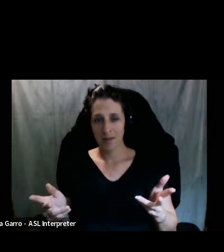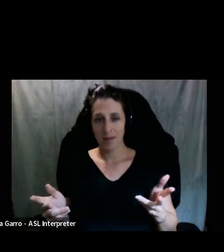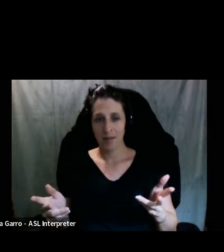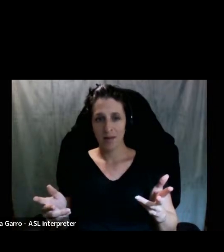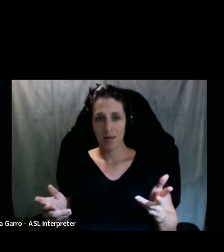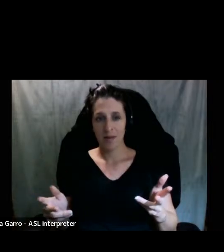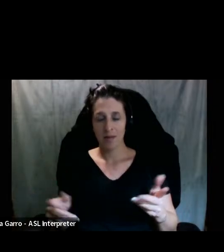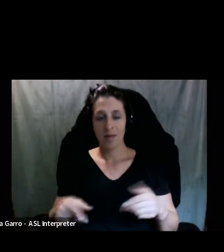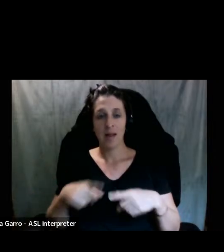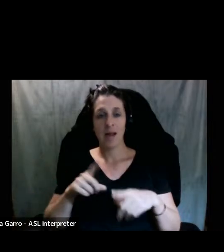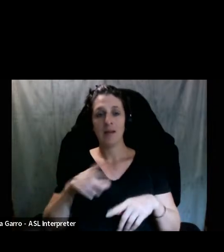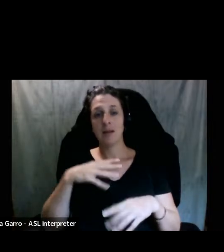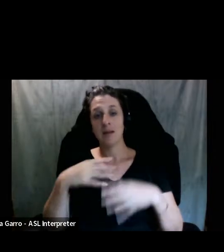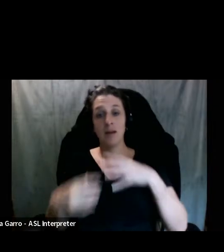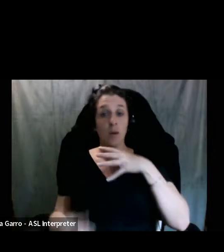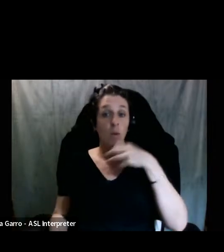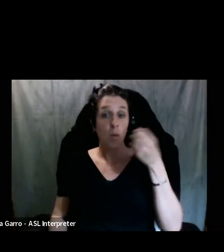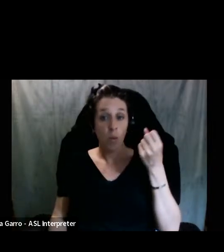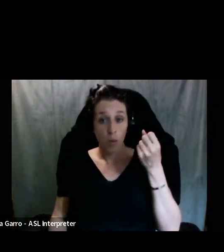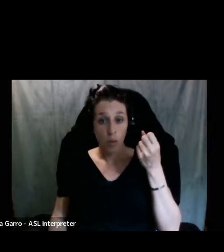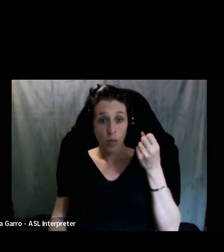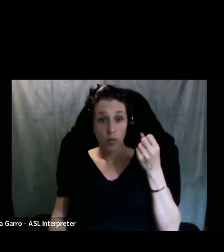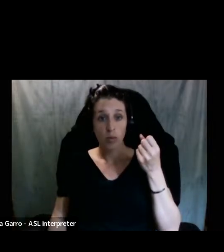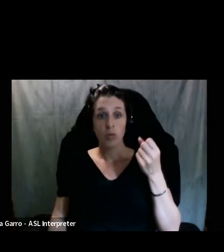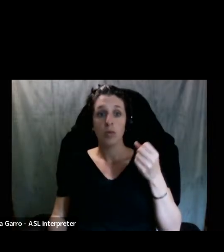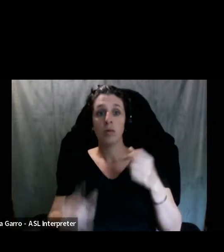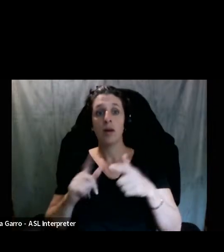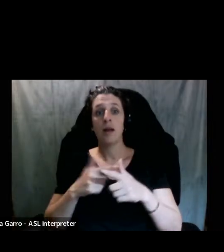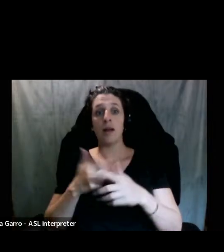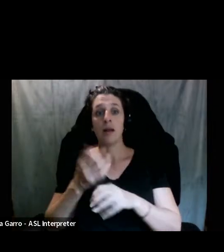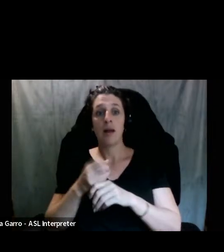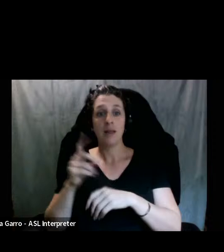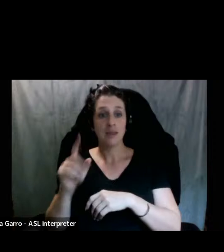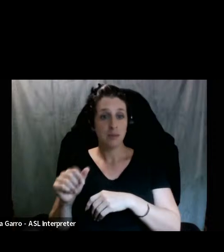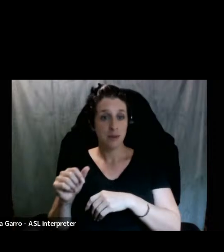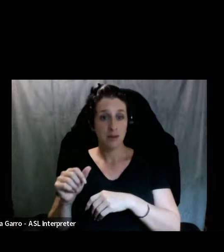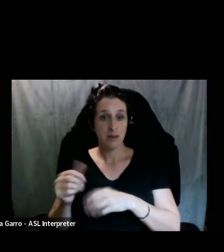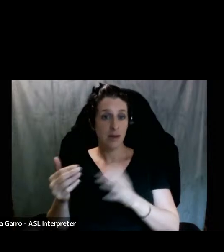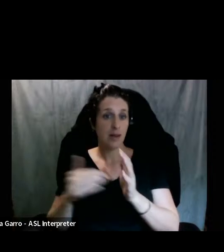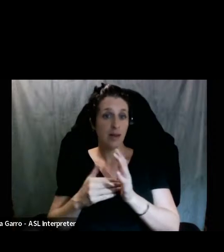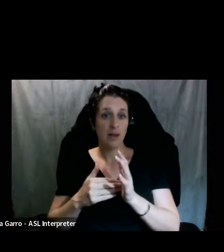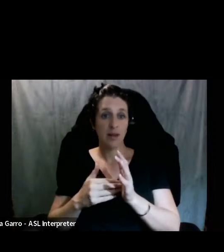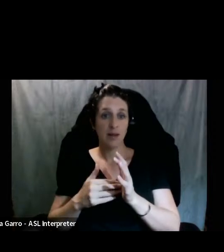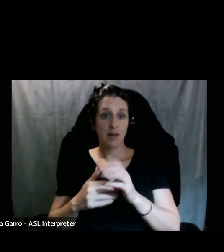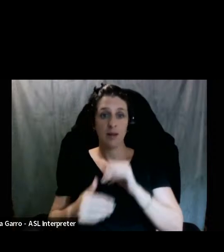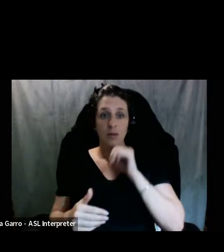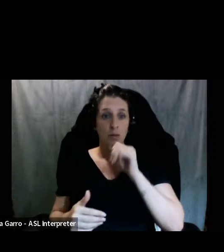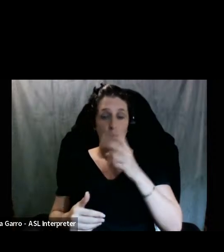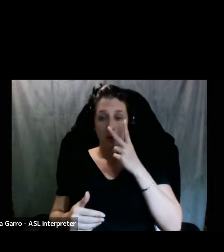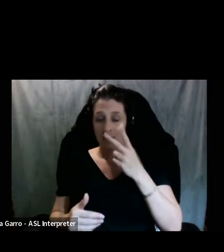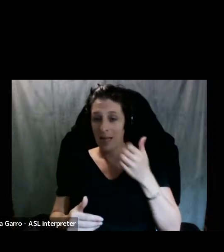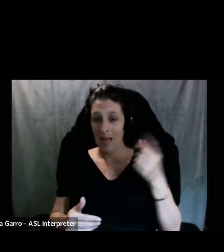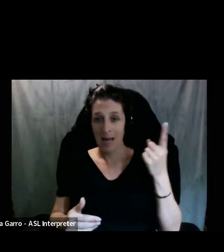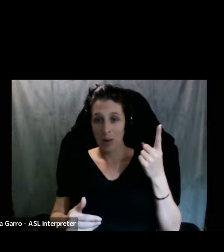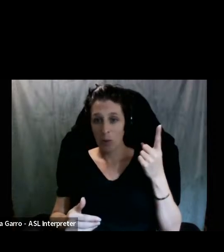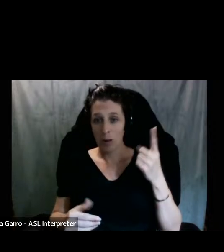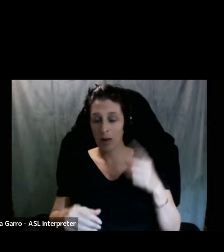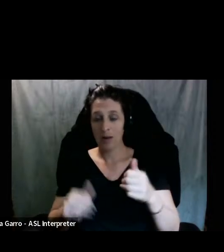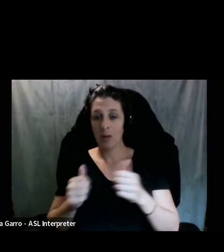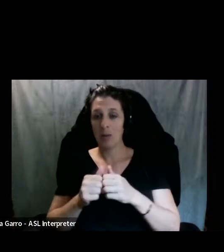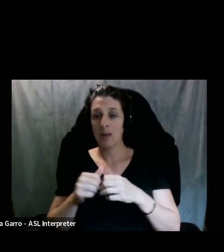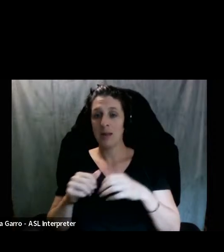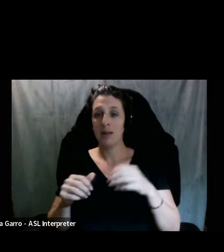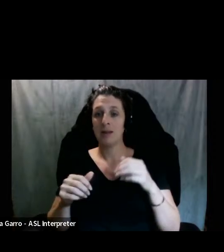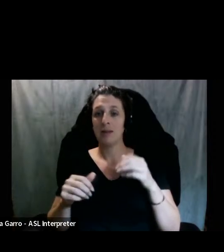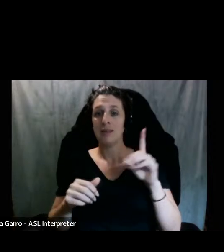As I got older and I acquired a disability, again, I don't see anybody with a disability in anything.